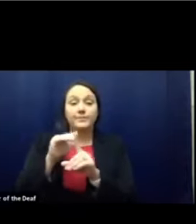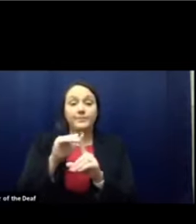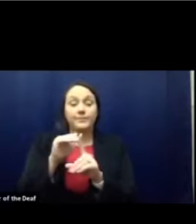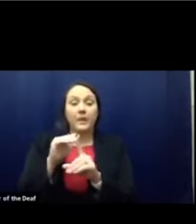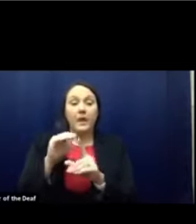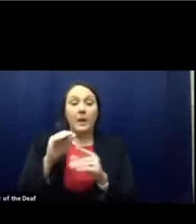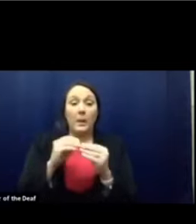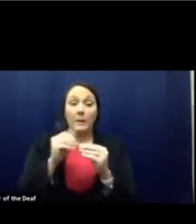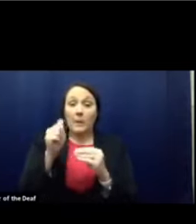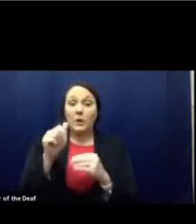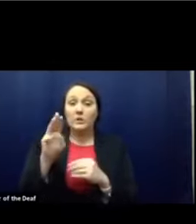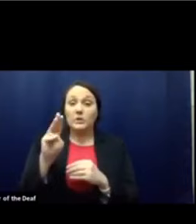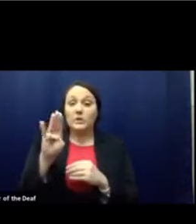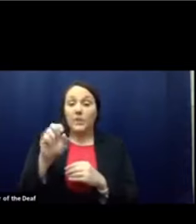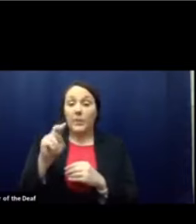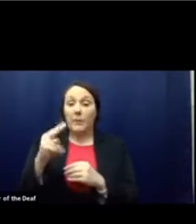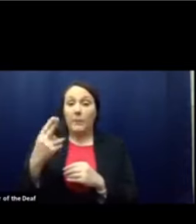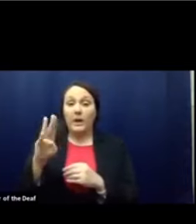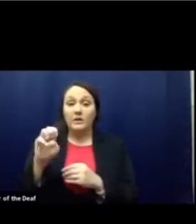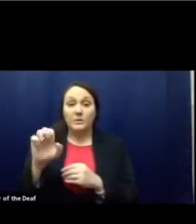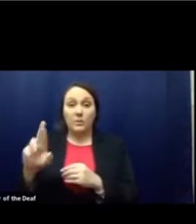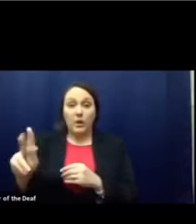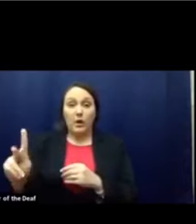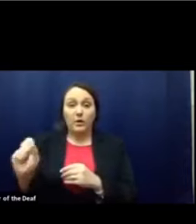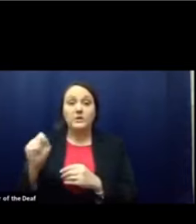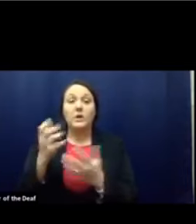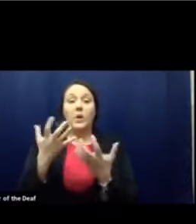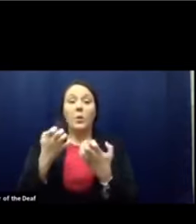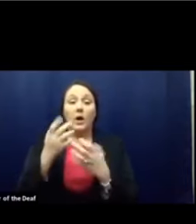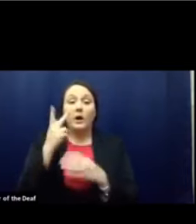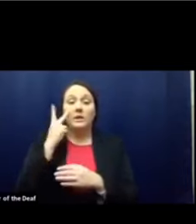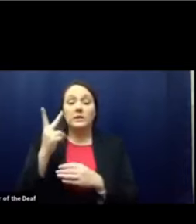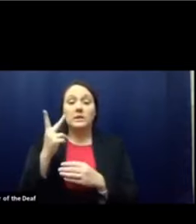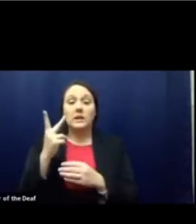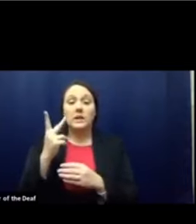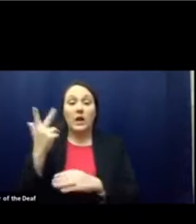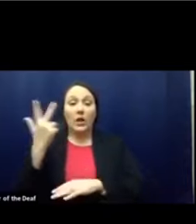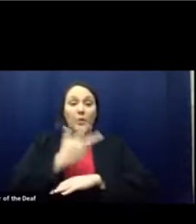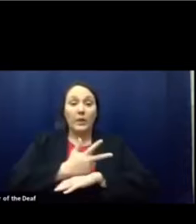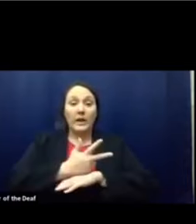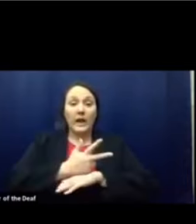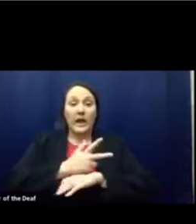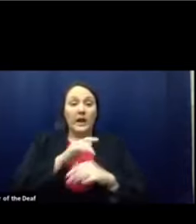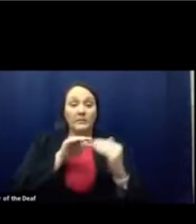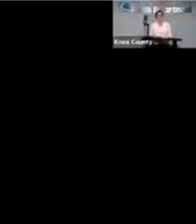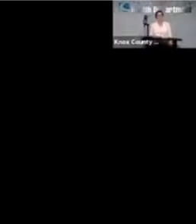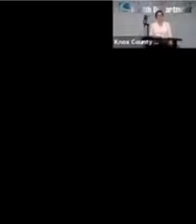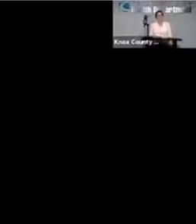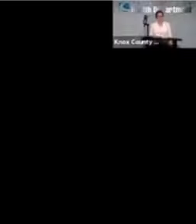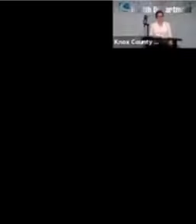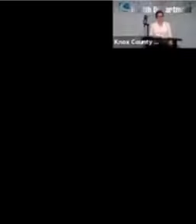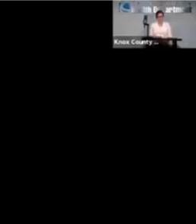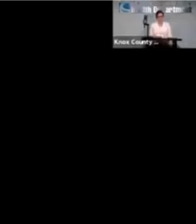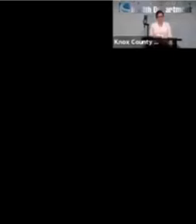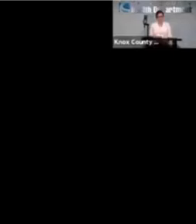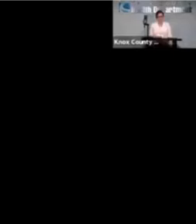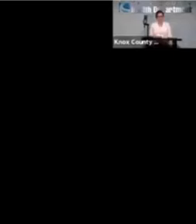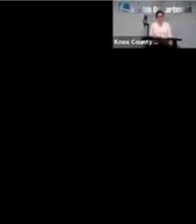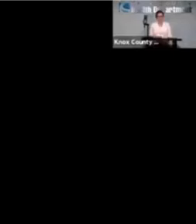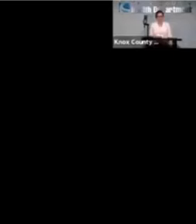of our benchmarks, what we want to see is no 3-day statistically significant shifts within a 2-week time